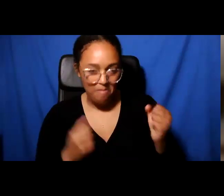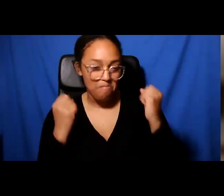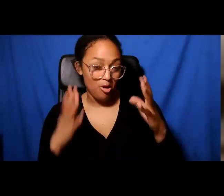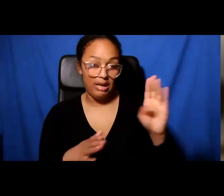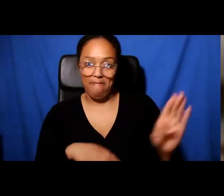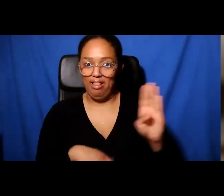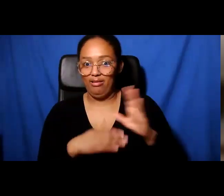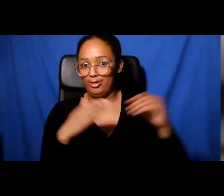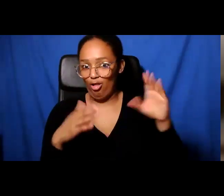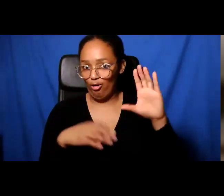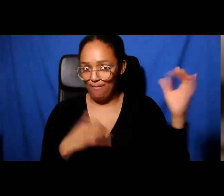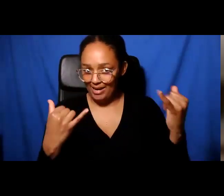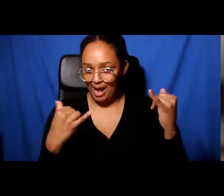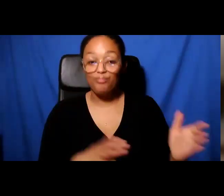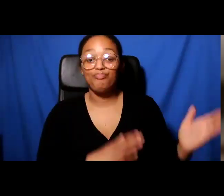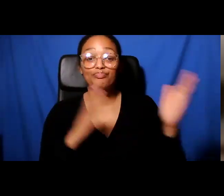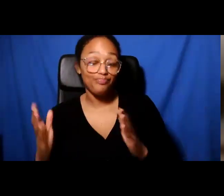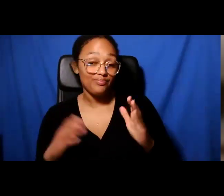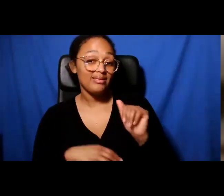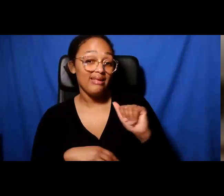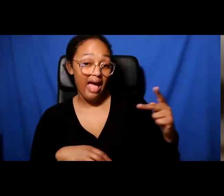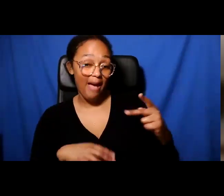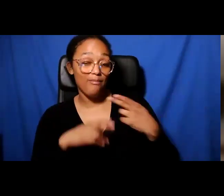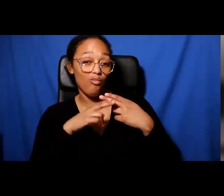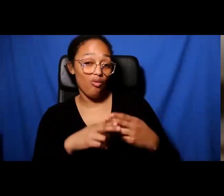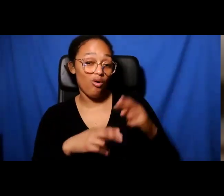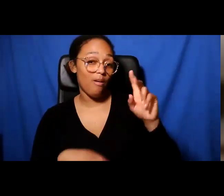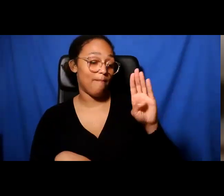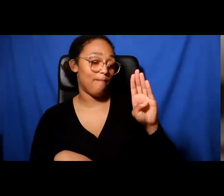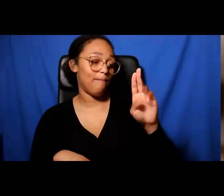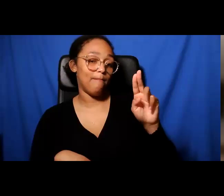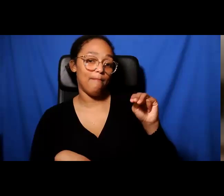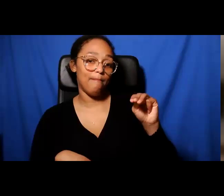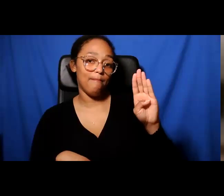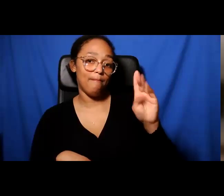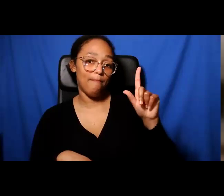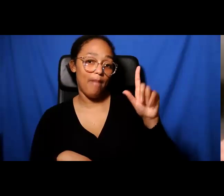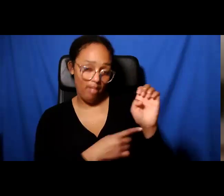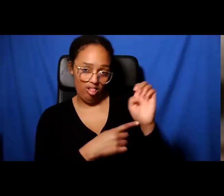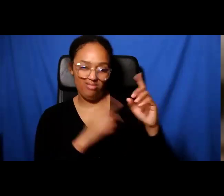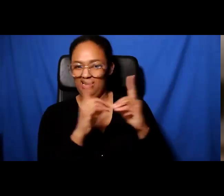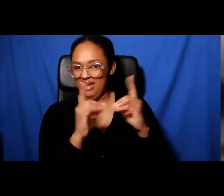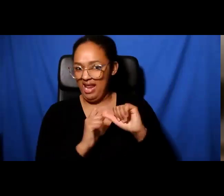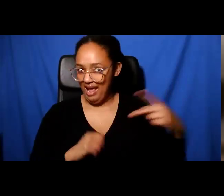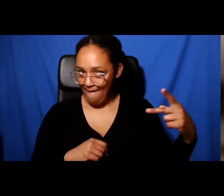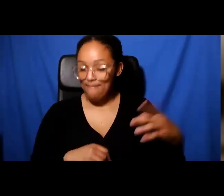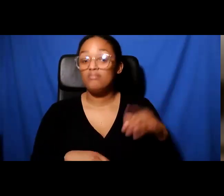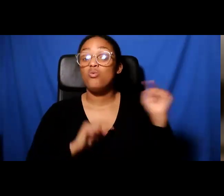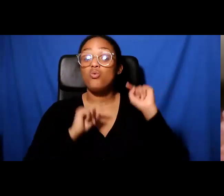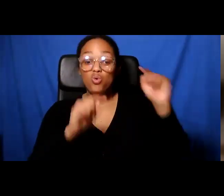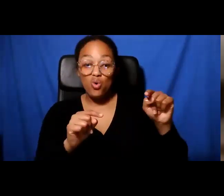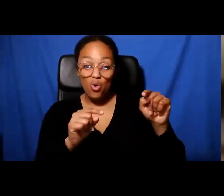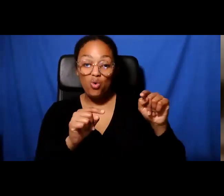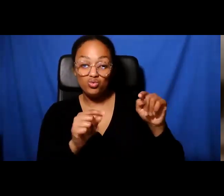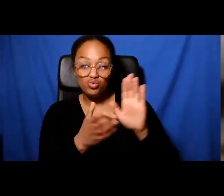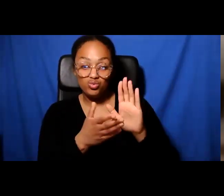dating app. Bumble used to go on college campuses. It would manually, in person, match couples